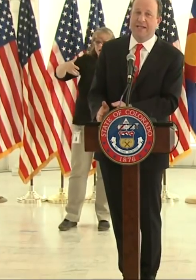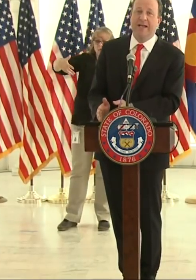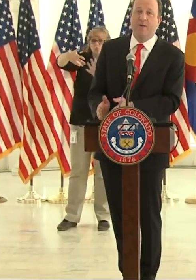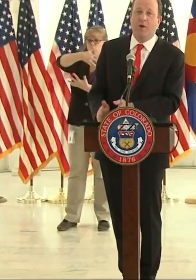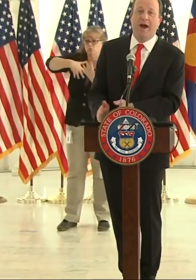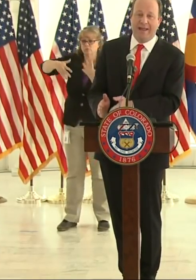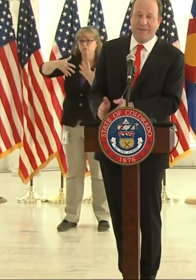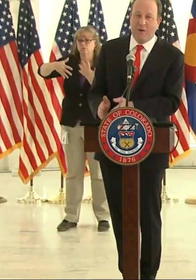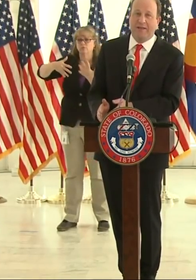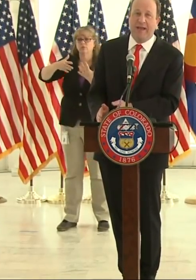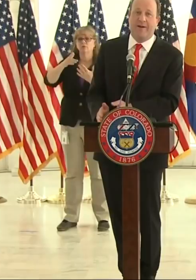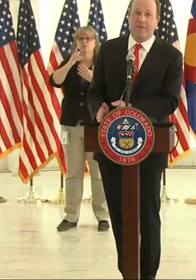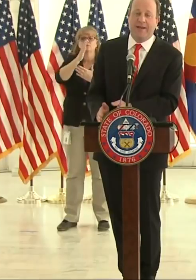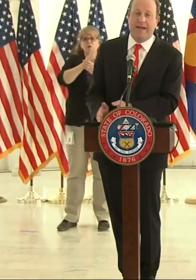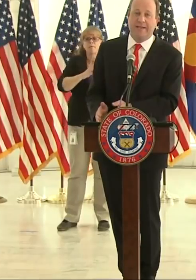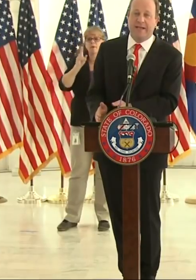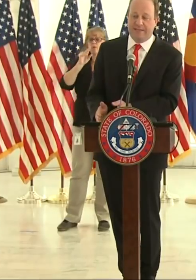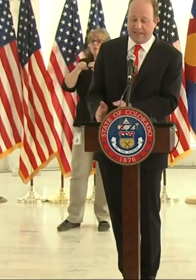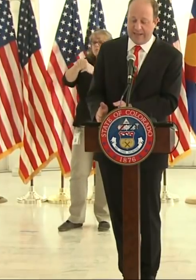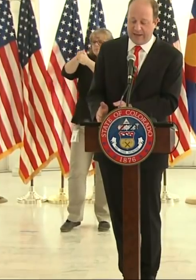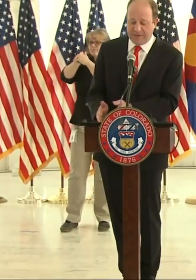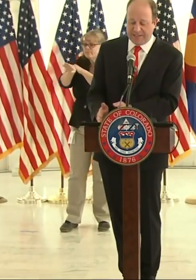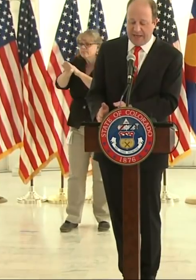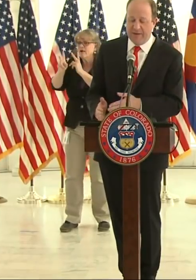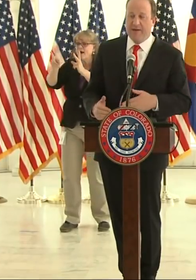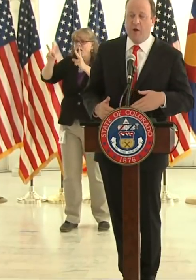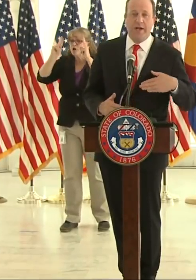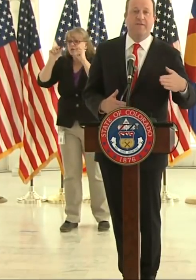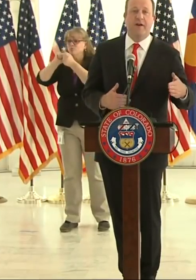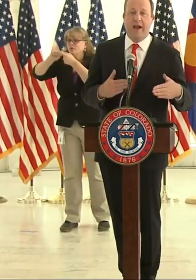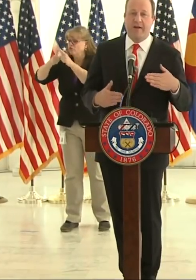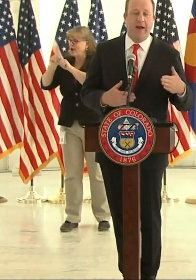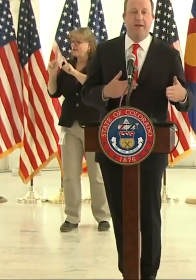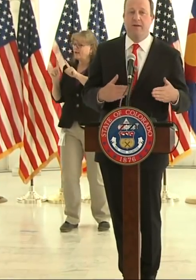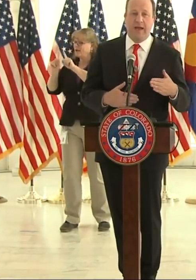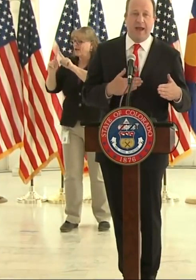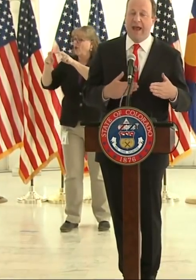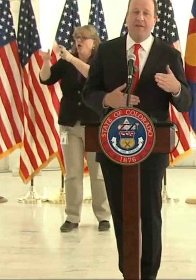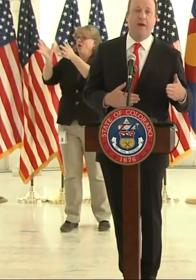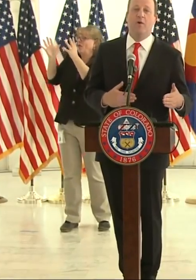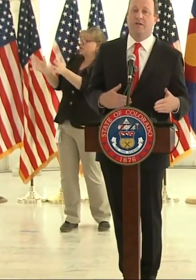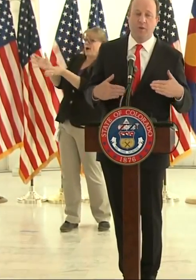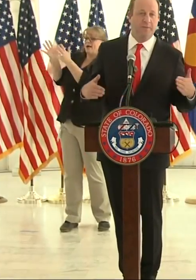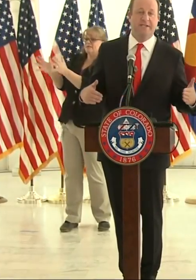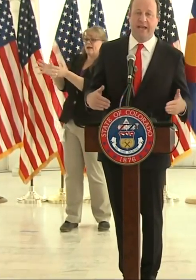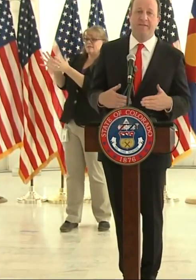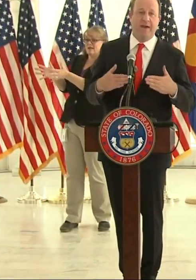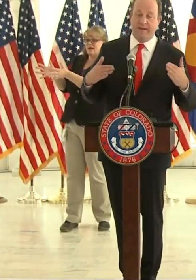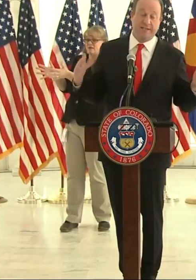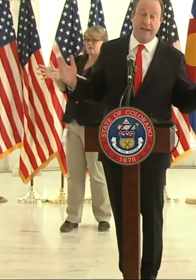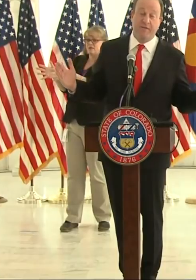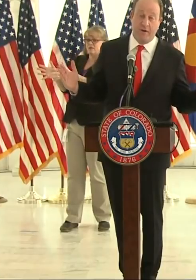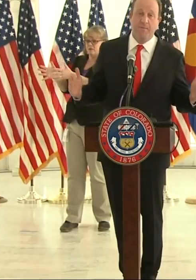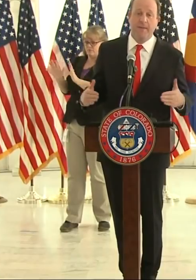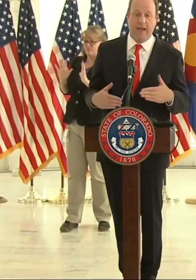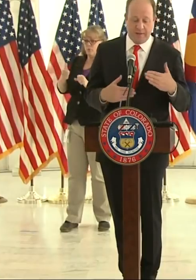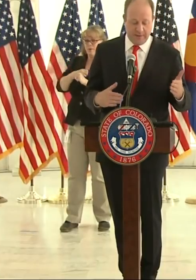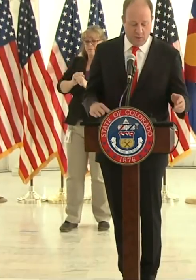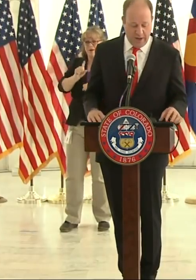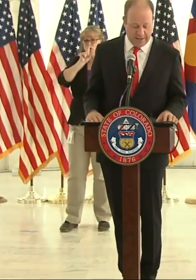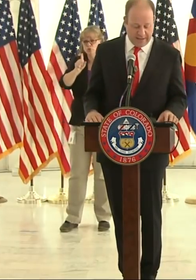socializing. We're not there, right? That's not going to be safe. Going in for a haircut and how that works will be safe, not